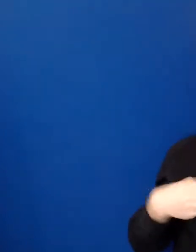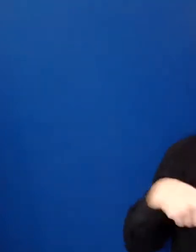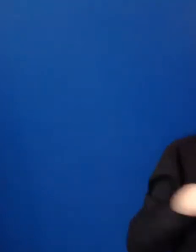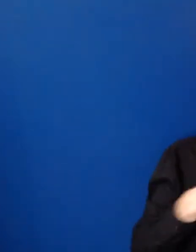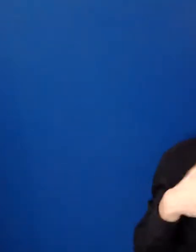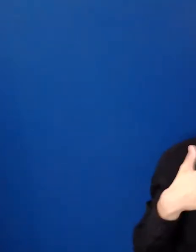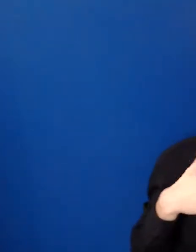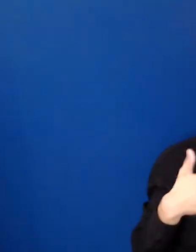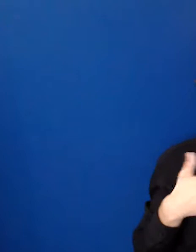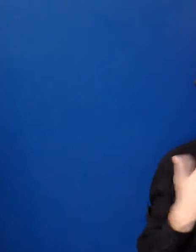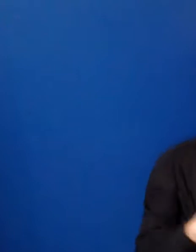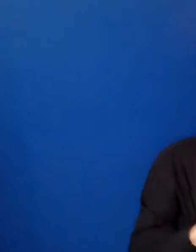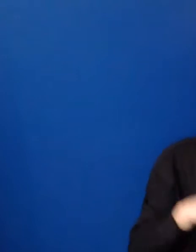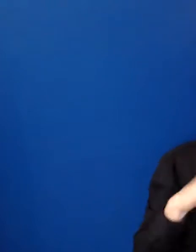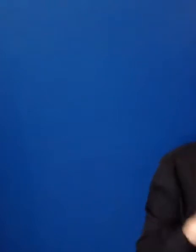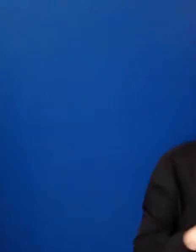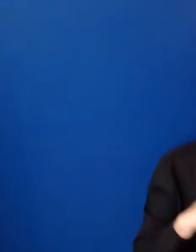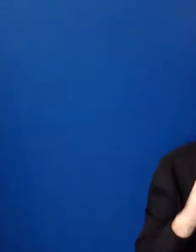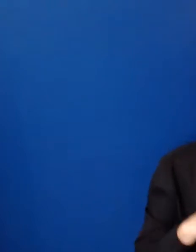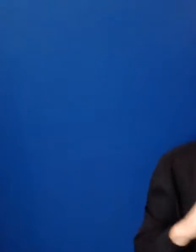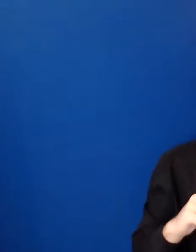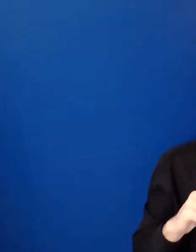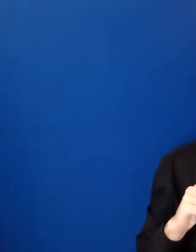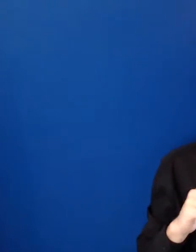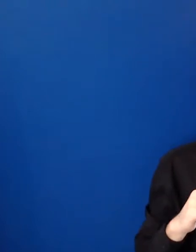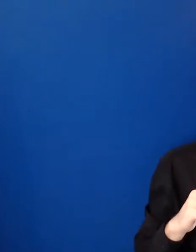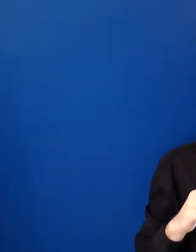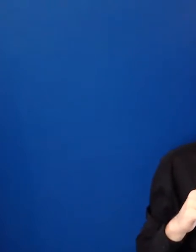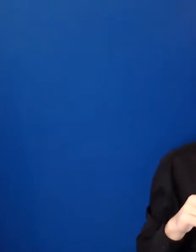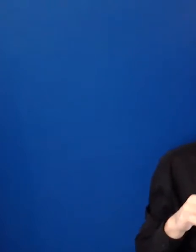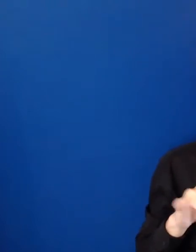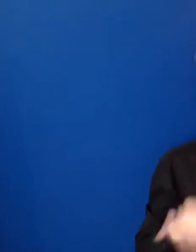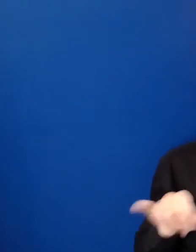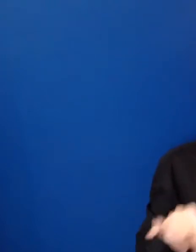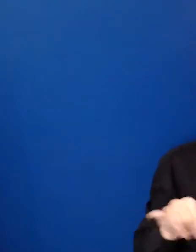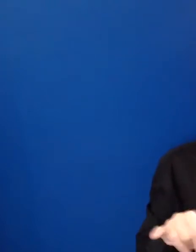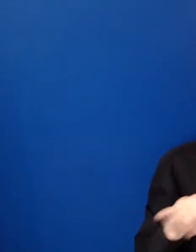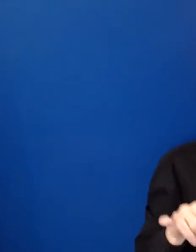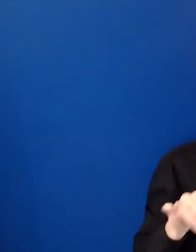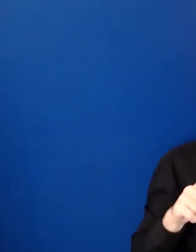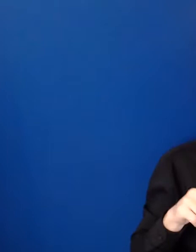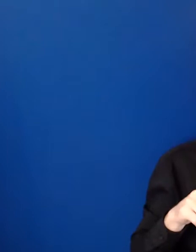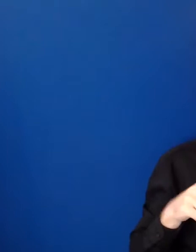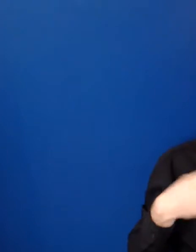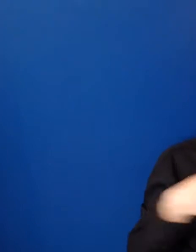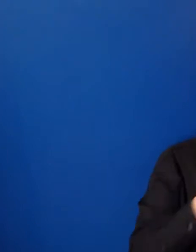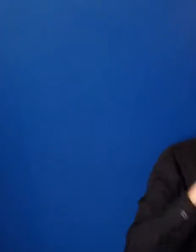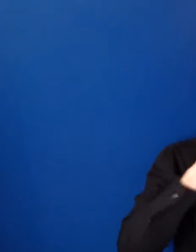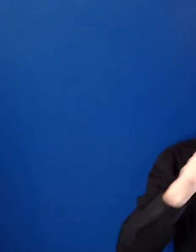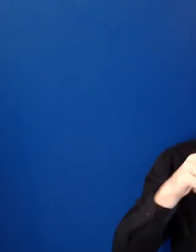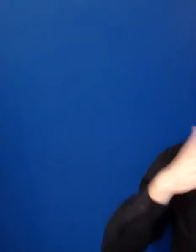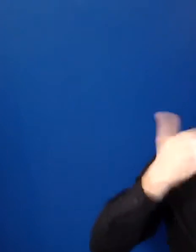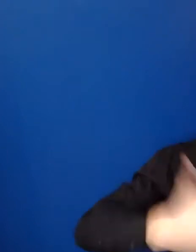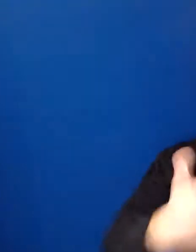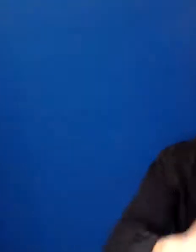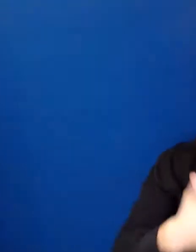not necessarily adjusting or trying to move forward or progress in